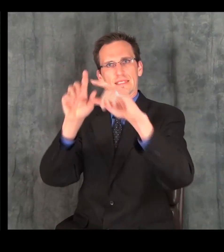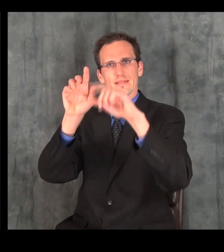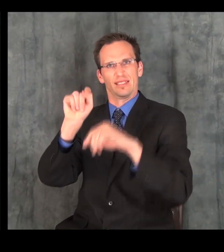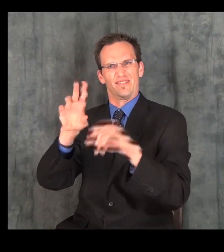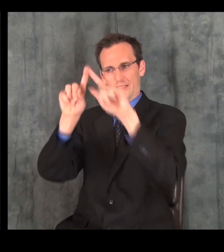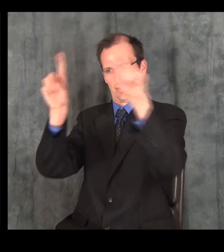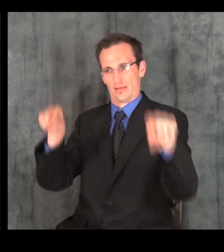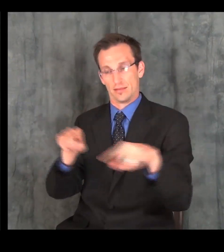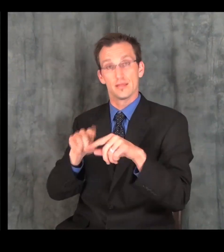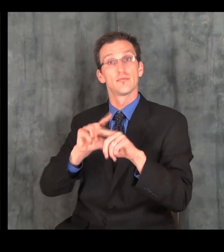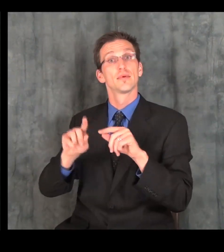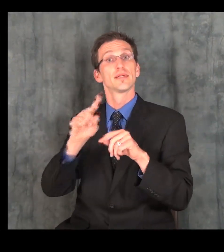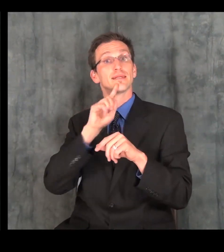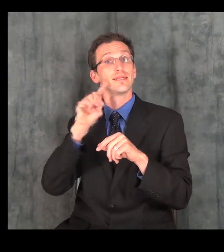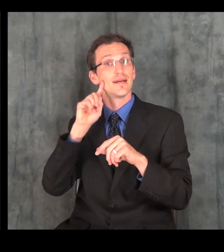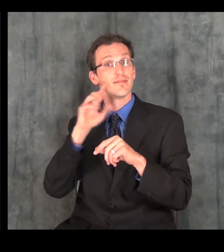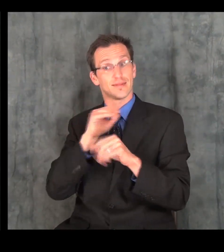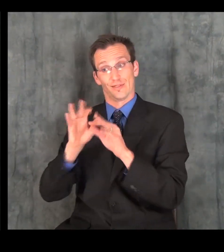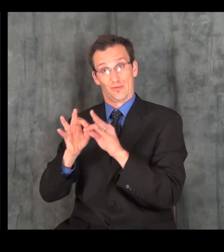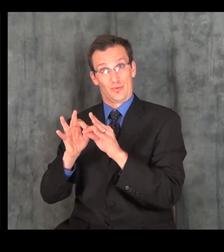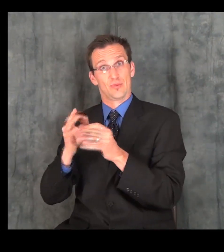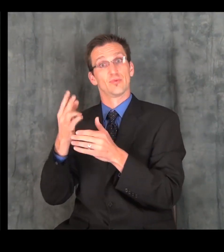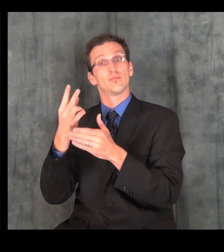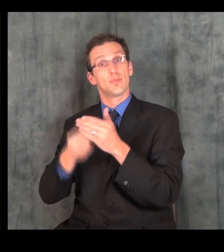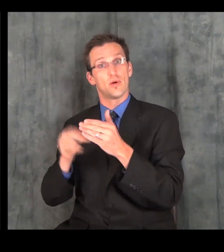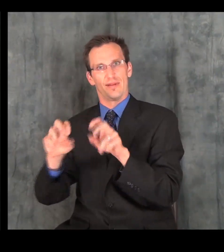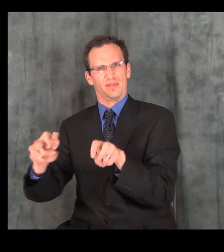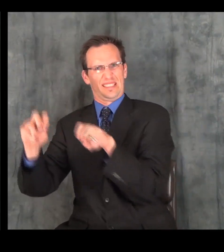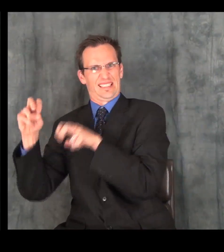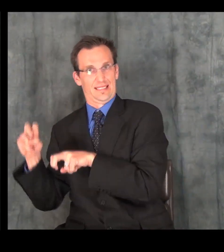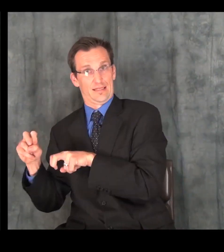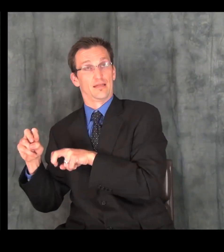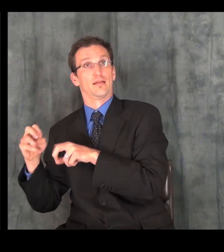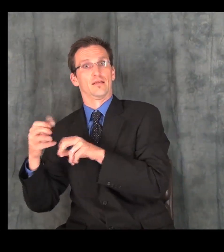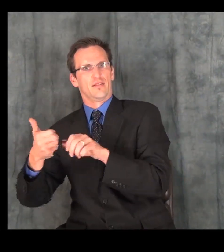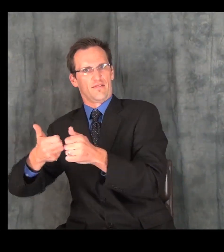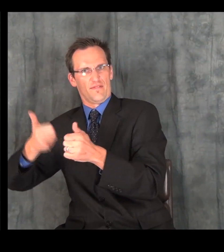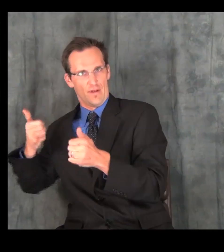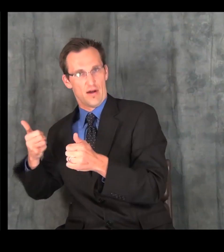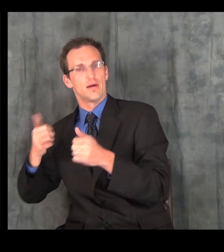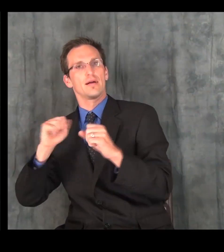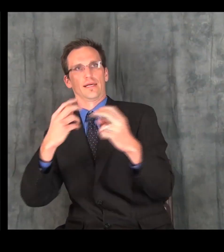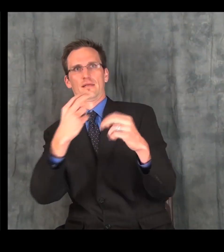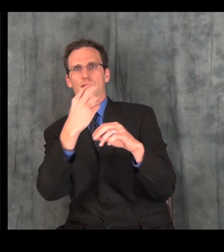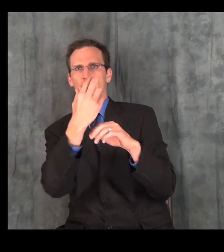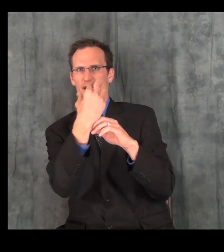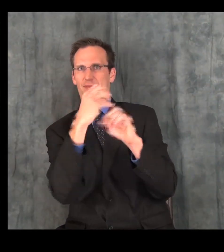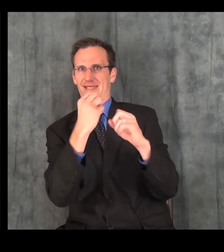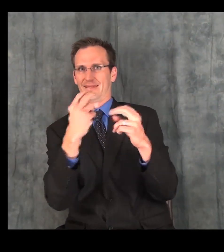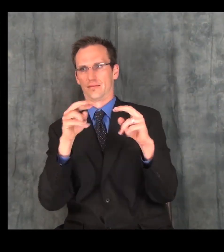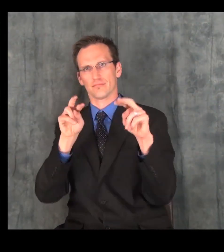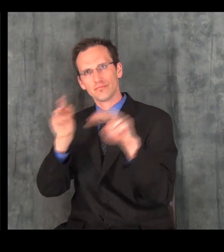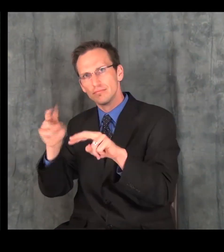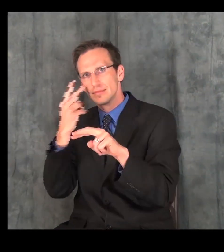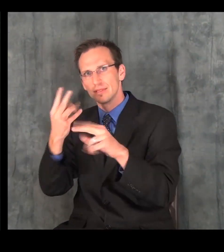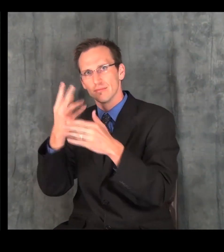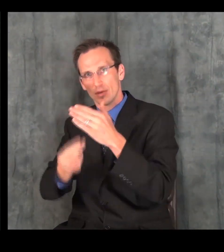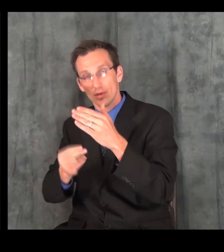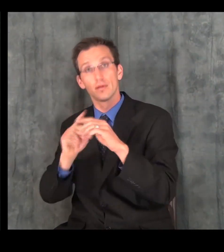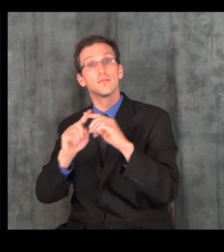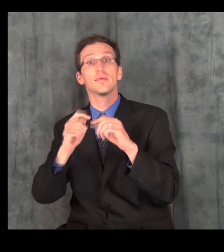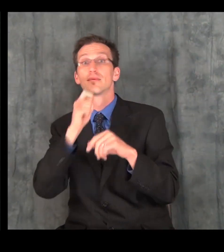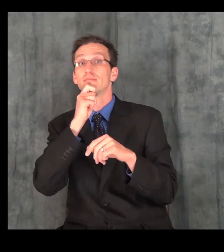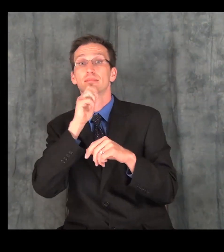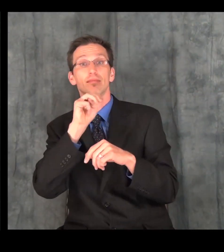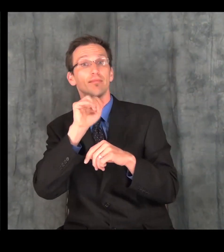person and interpreter had to sit far enough away so they could be seen, the microphone didn't pick up the voice